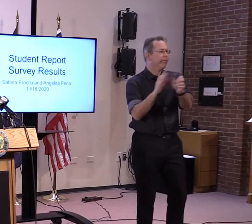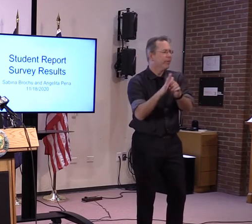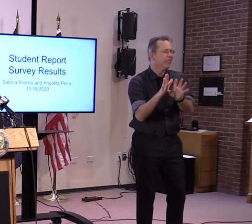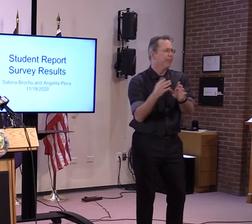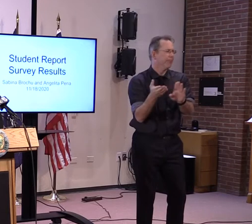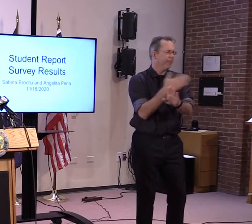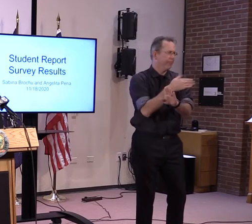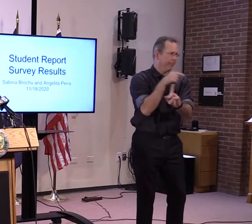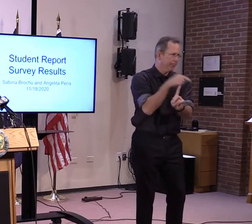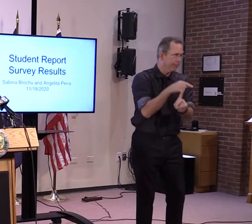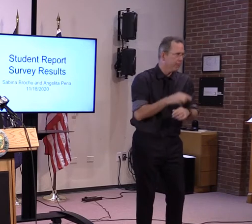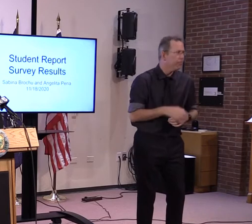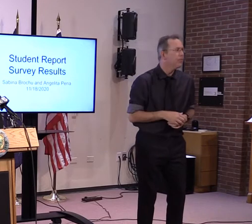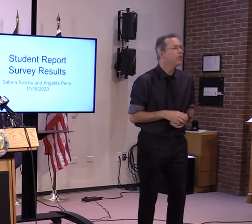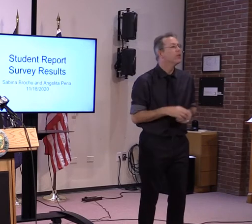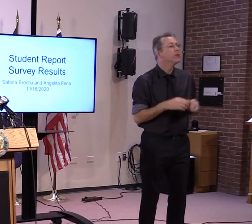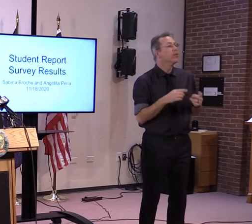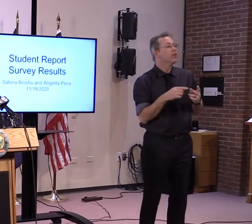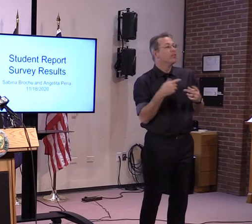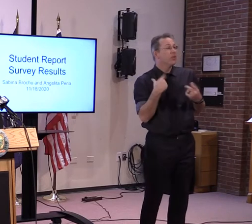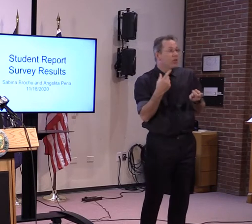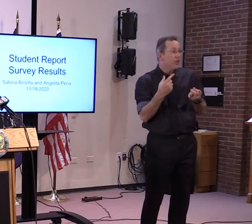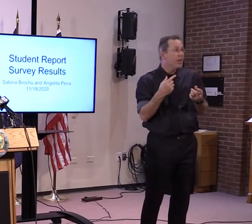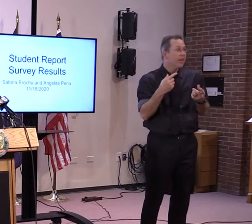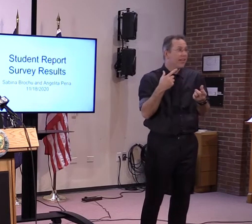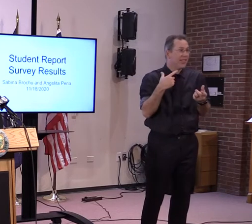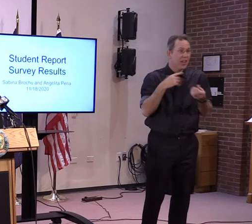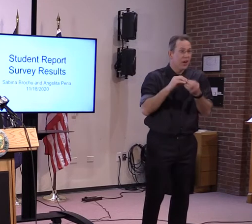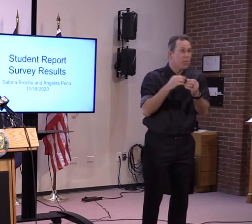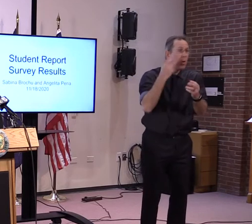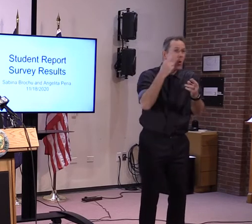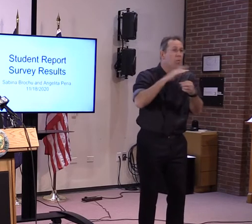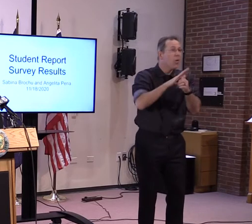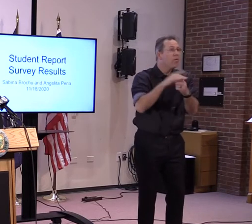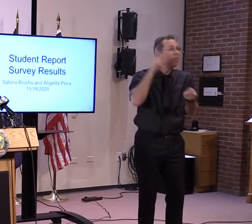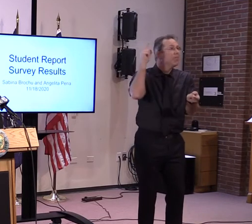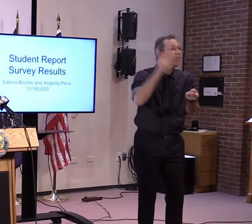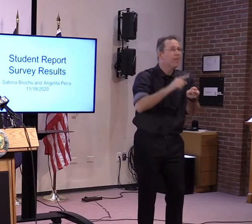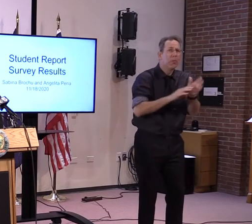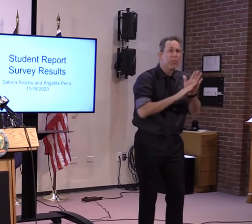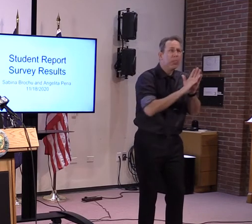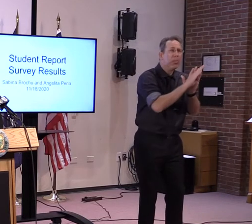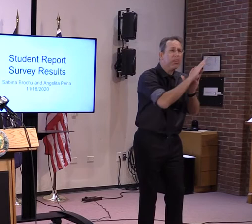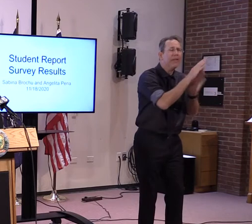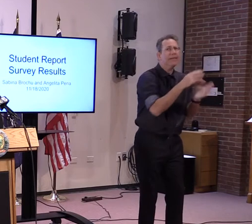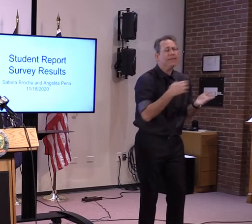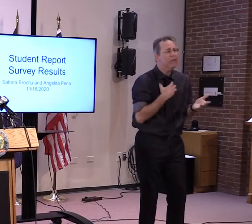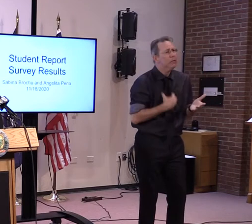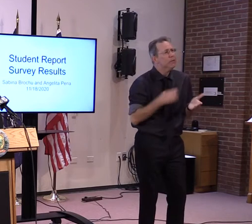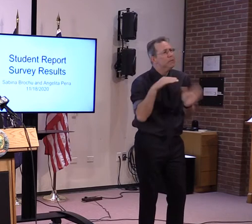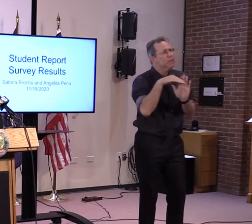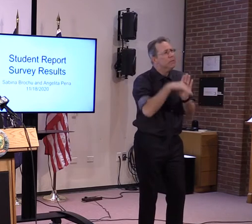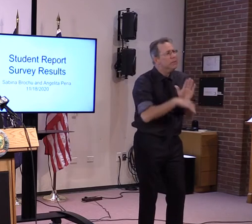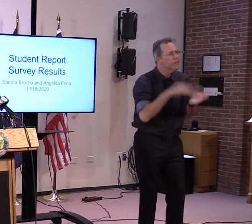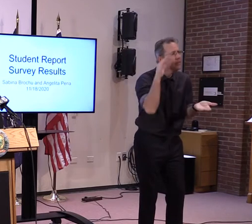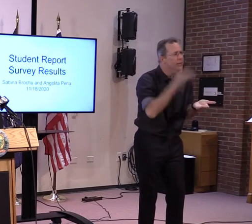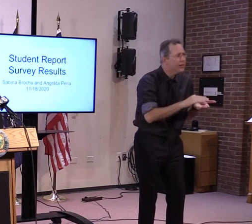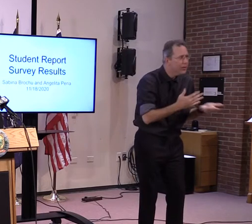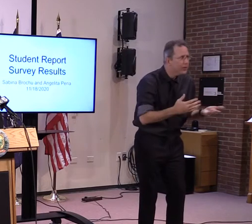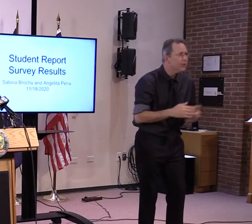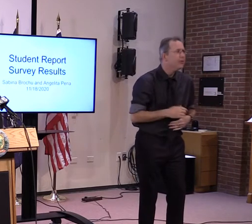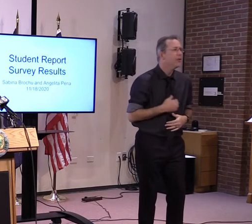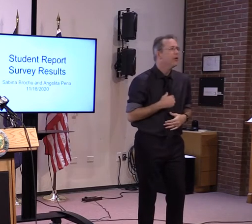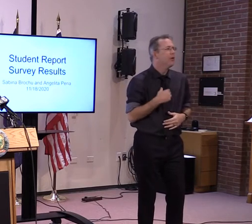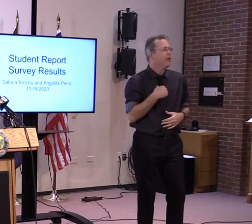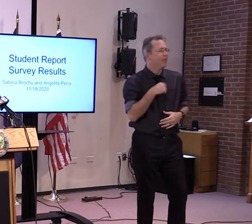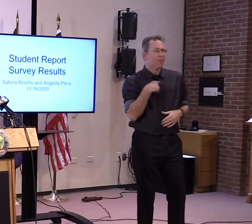place where we have 11 new cases a day on average, this will then allow us to look at this data and see this is actually how kids are doing, because